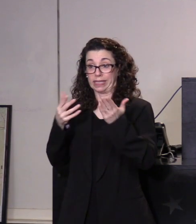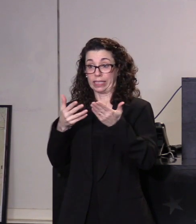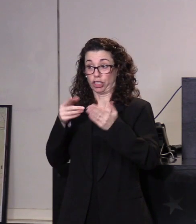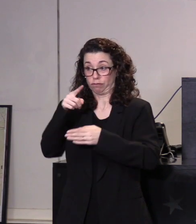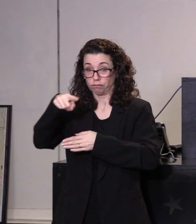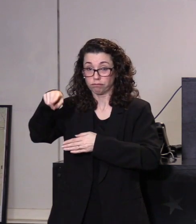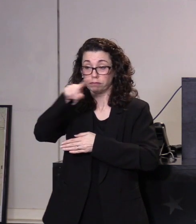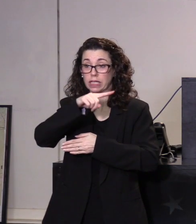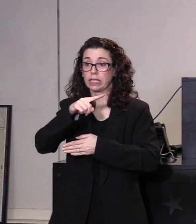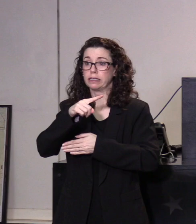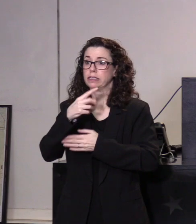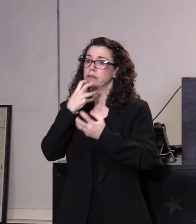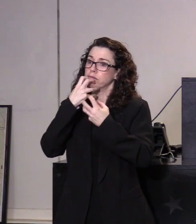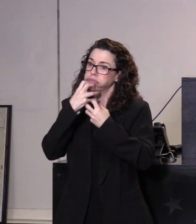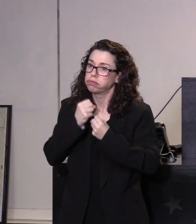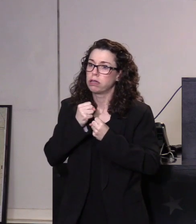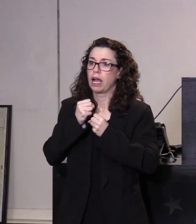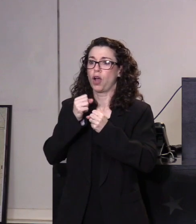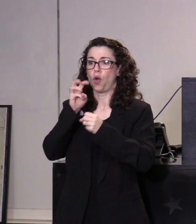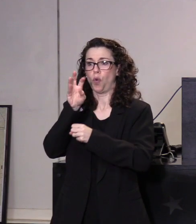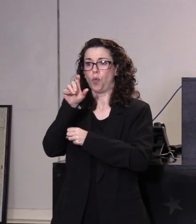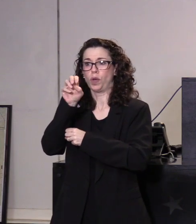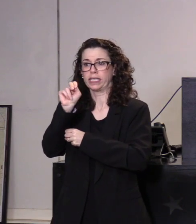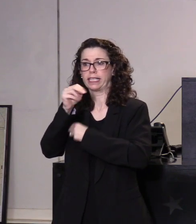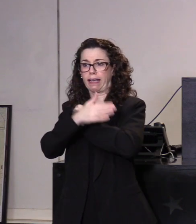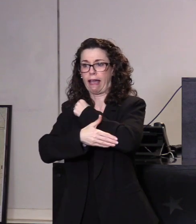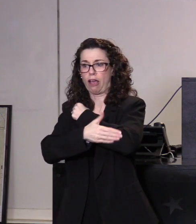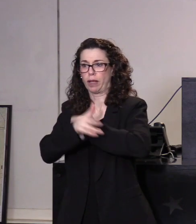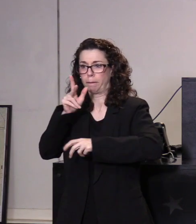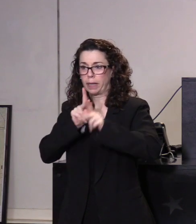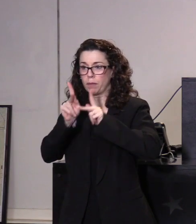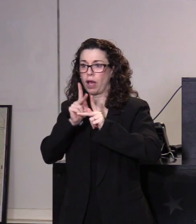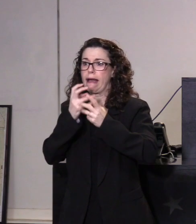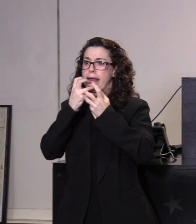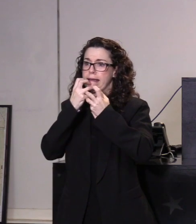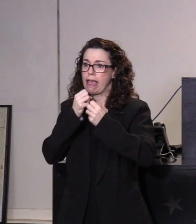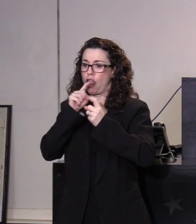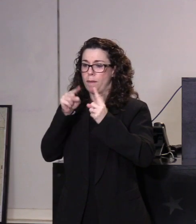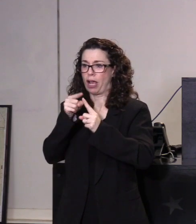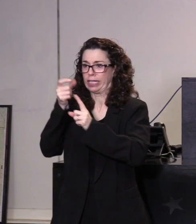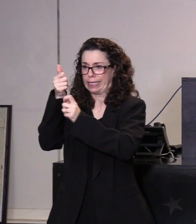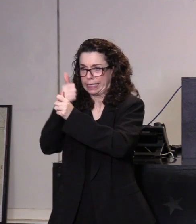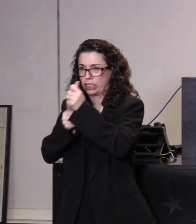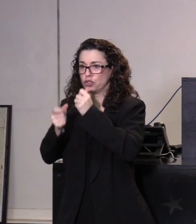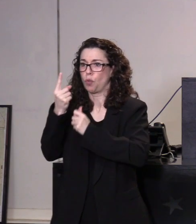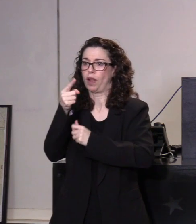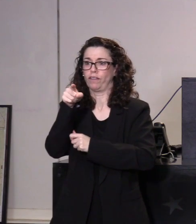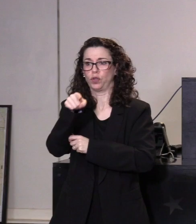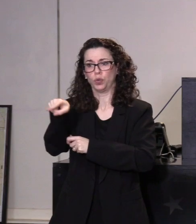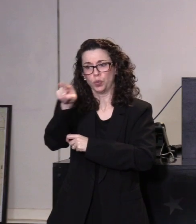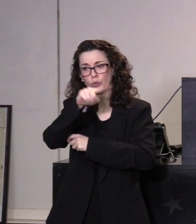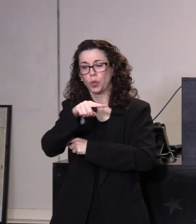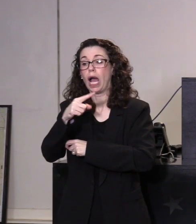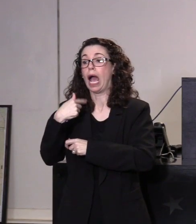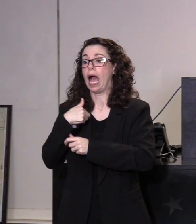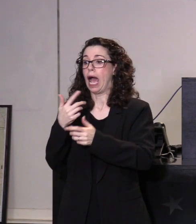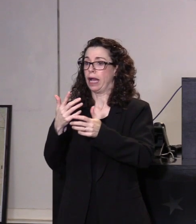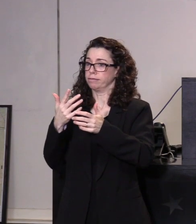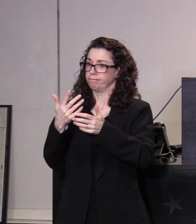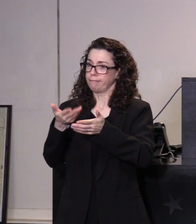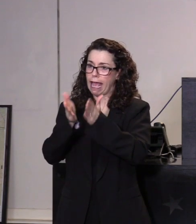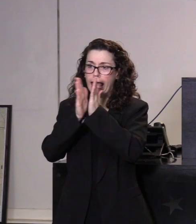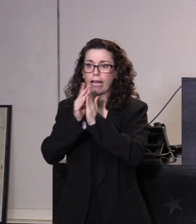a heart for the people of Wilson County, and they care about each and every one of you. I ask you to join arms with